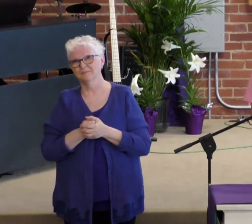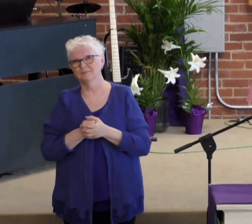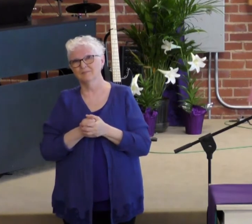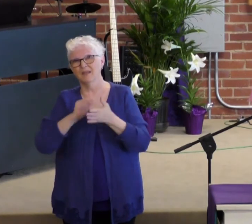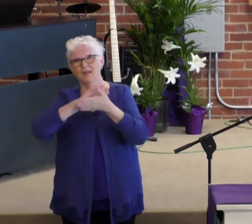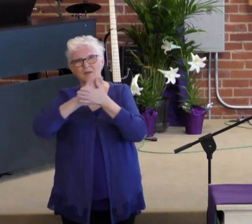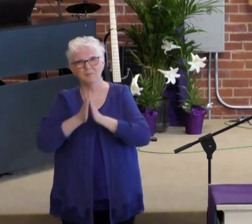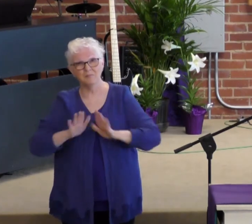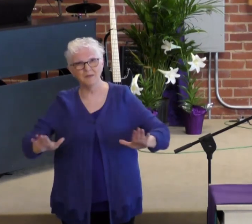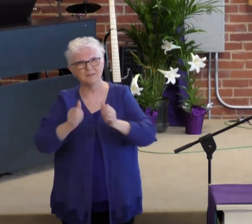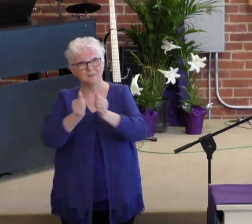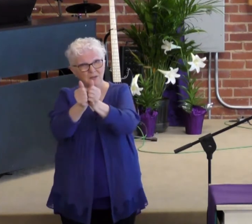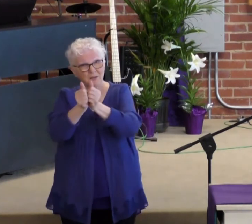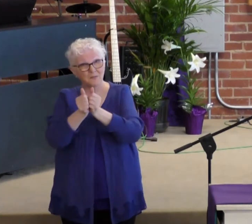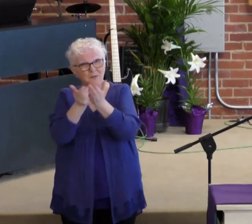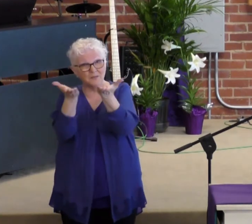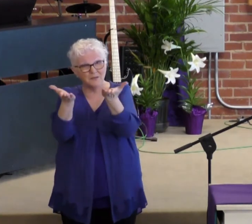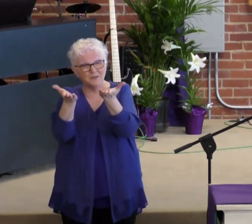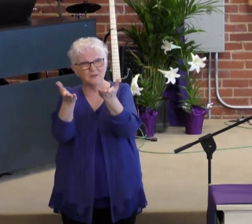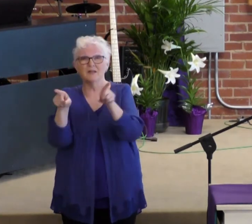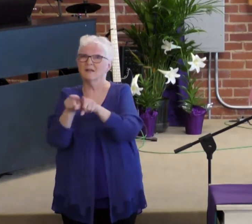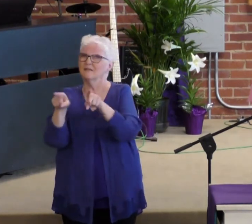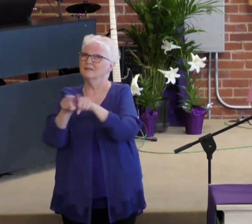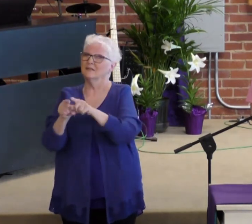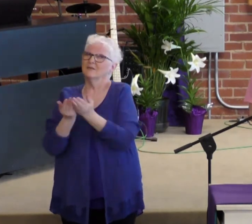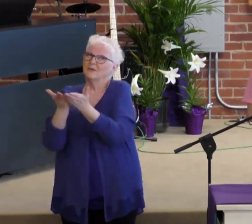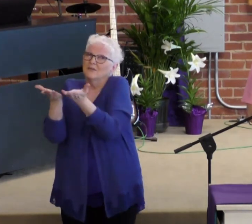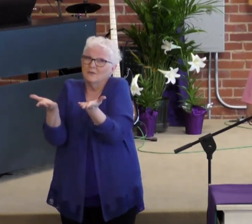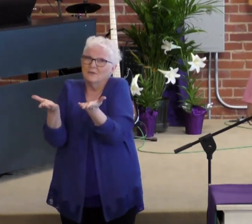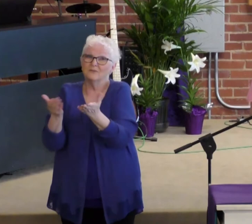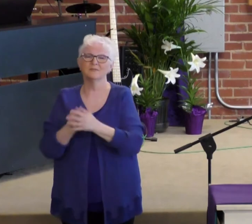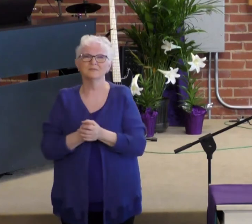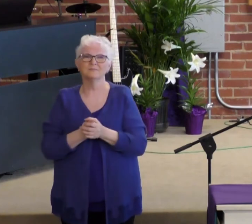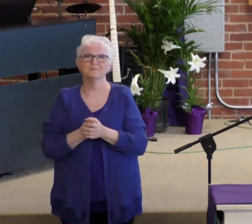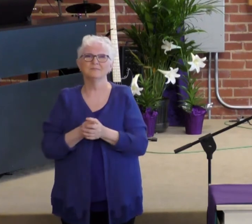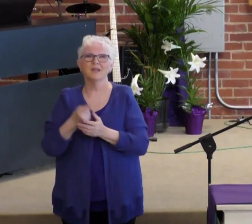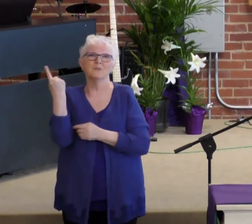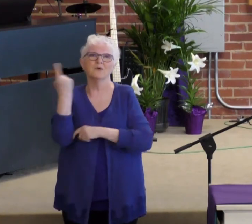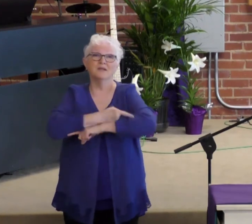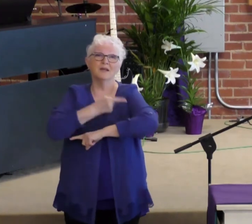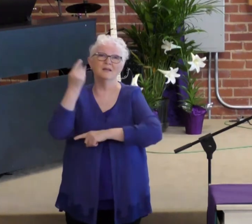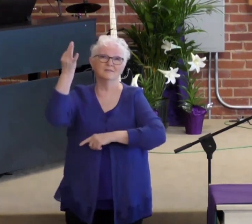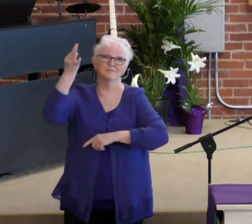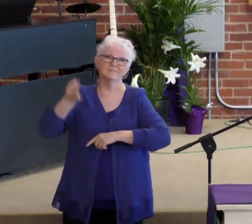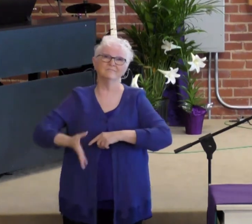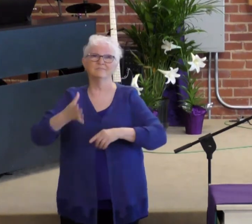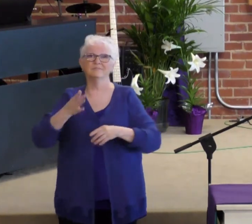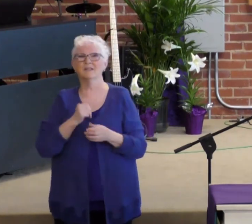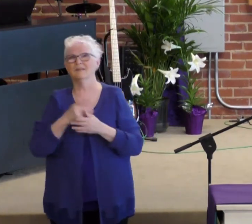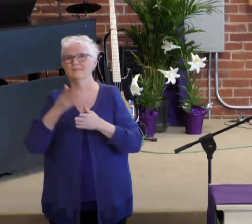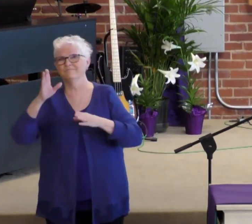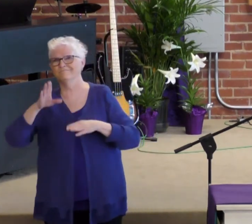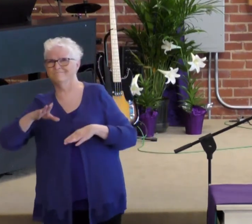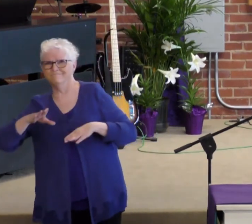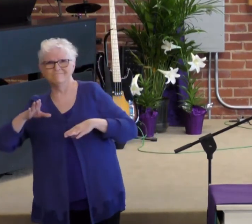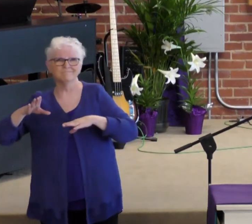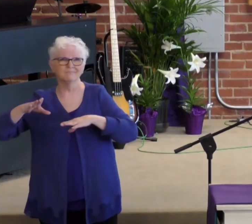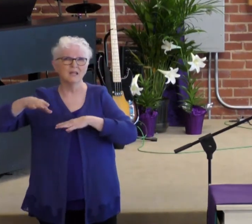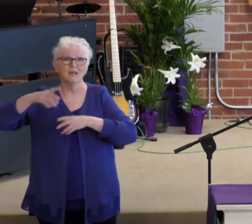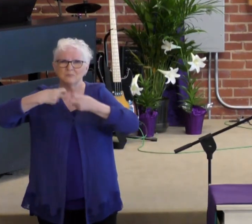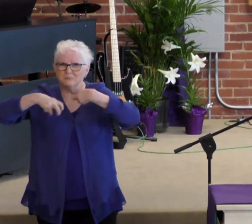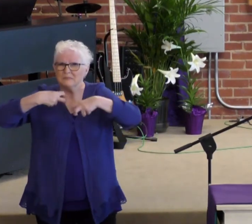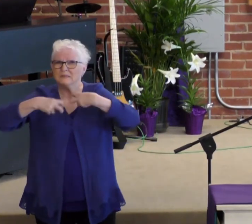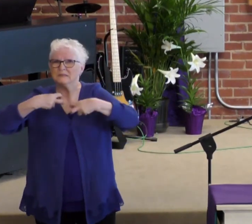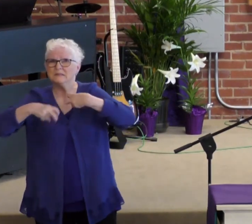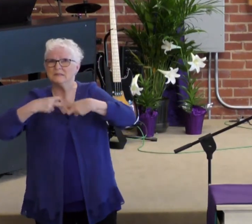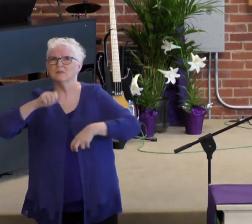"Peace be with you and also with you." And one day the pastor was up there and they were having trouble with the microphone and it wasn't coming